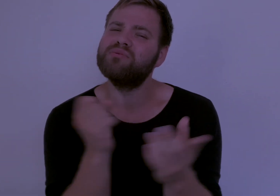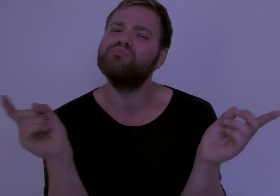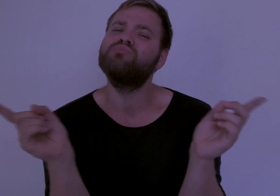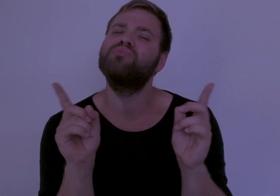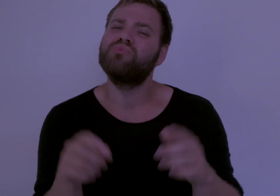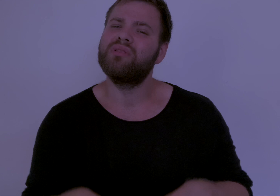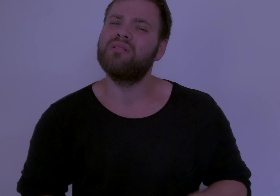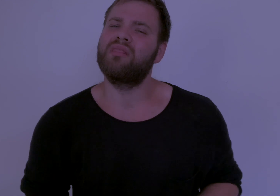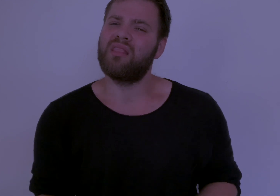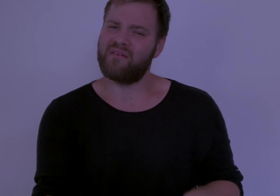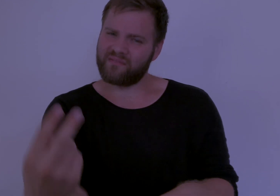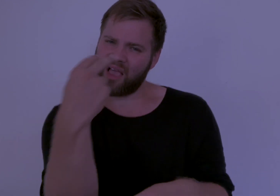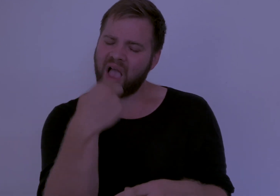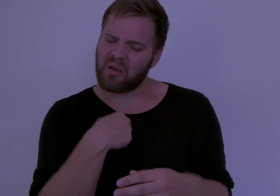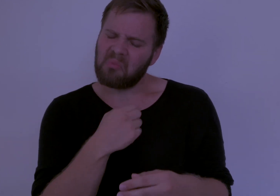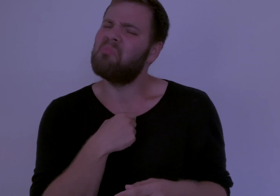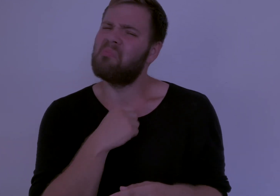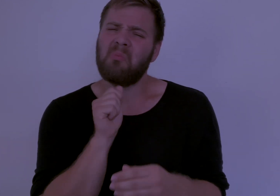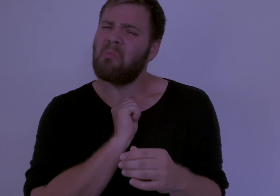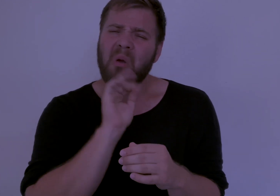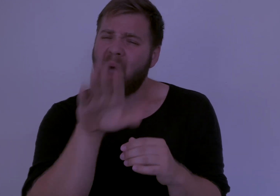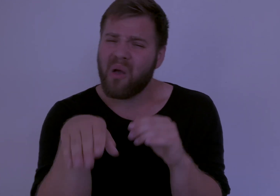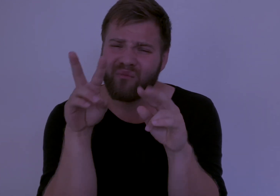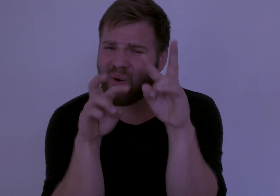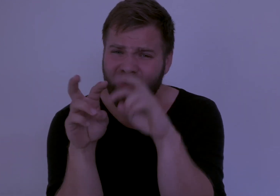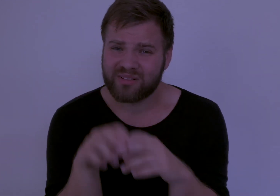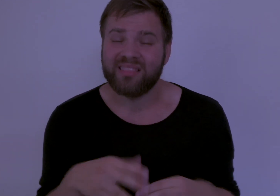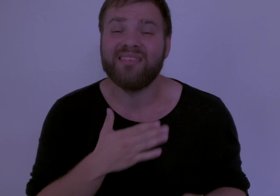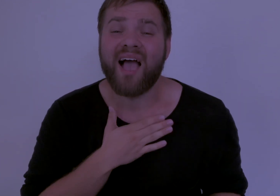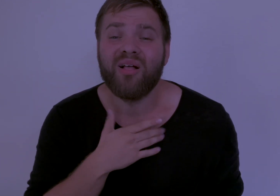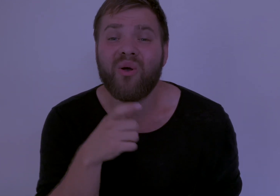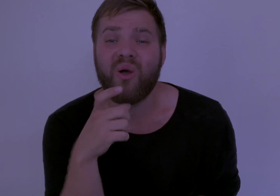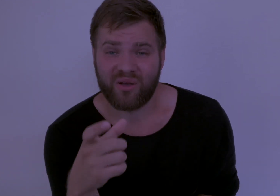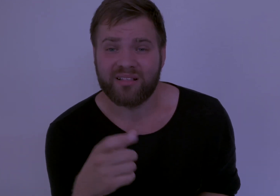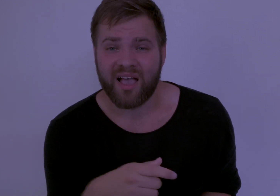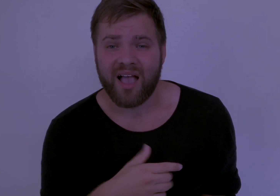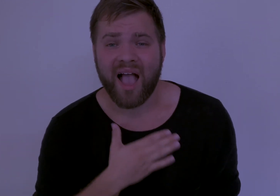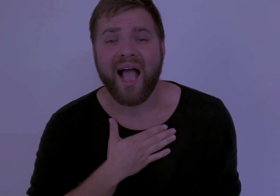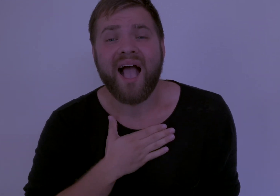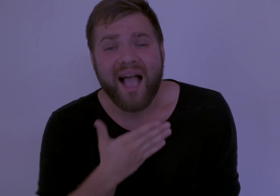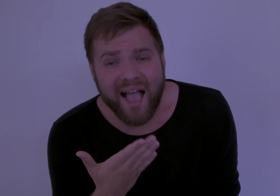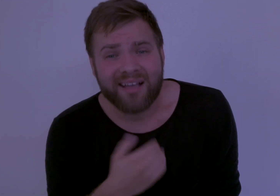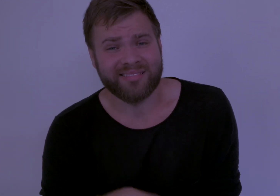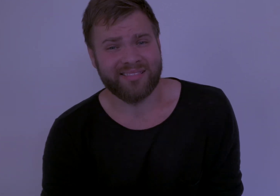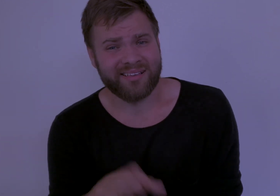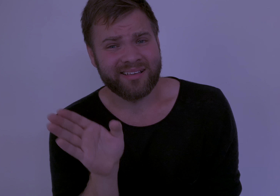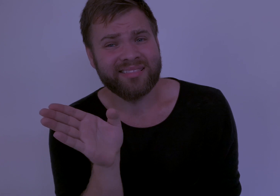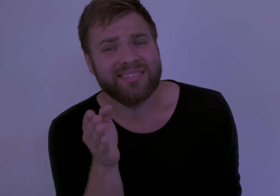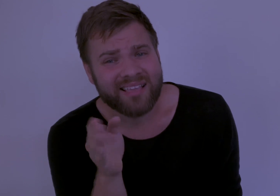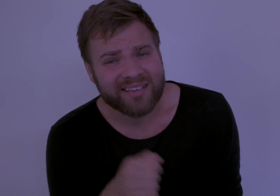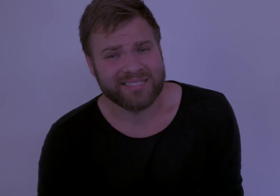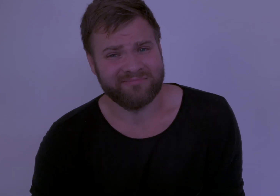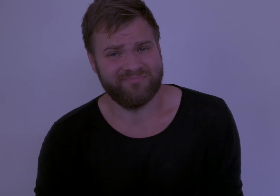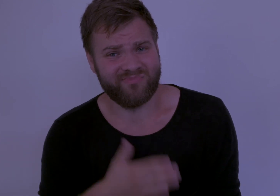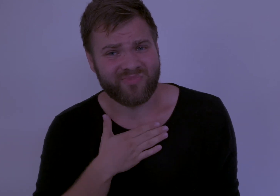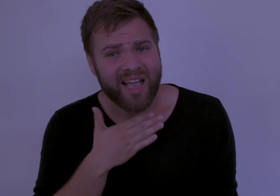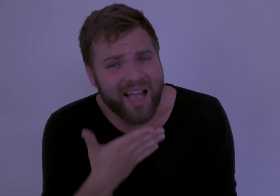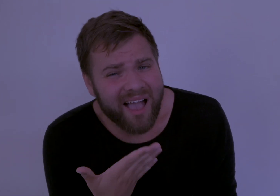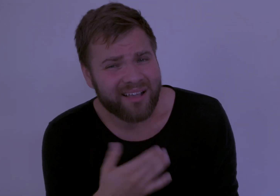I found, no need for searching. Yeah, more that I say thank you, thank you, thank